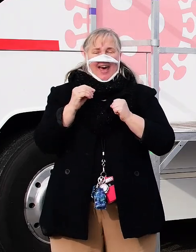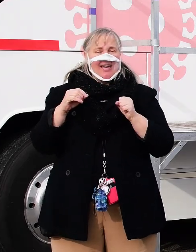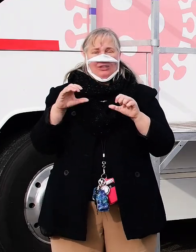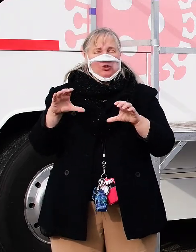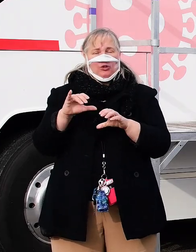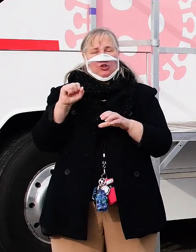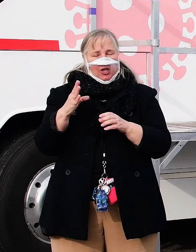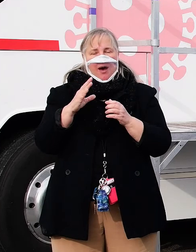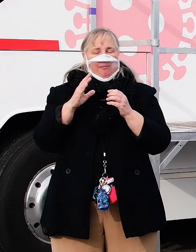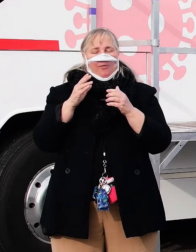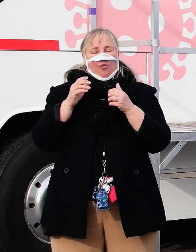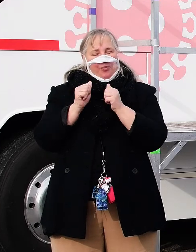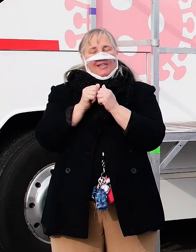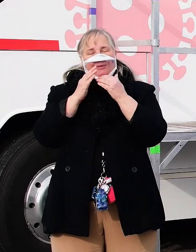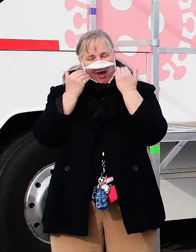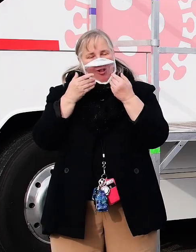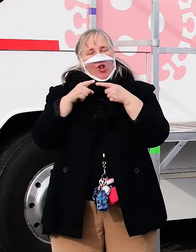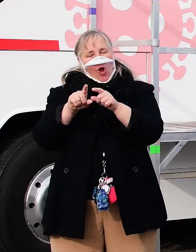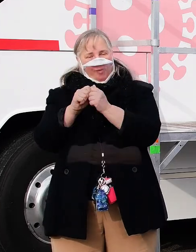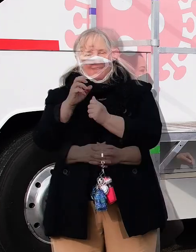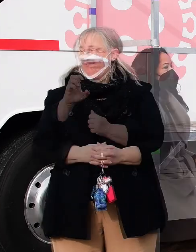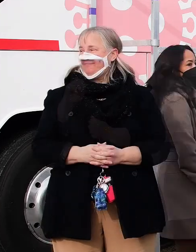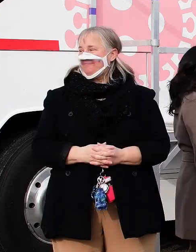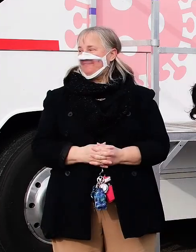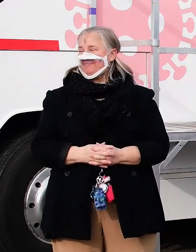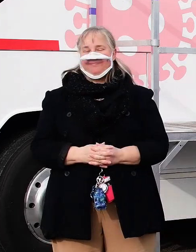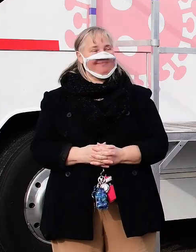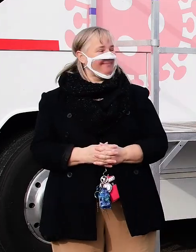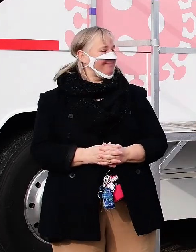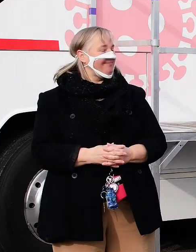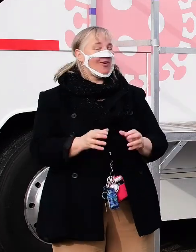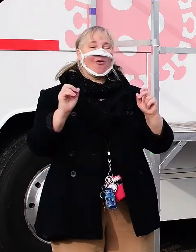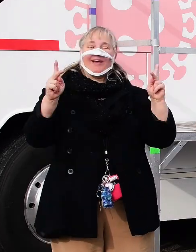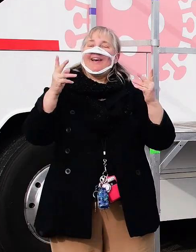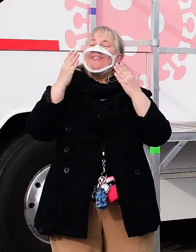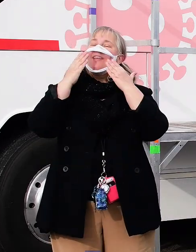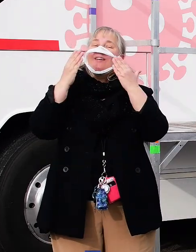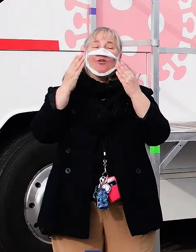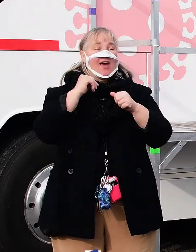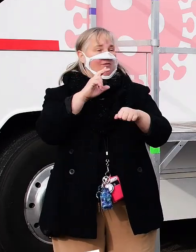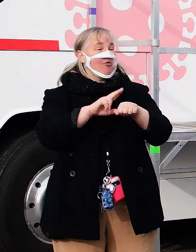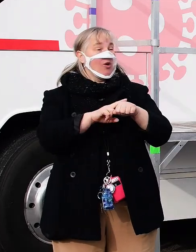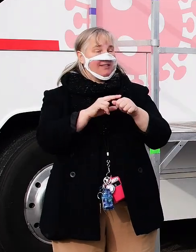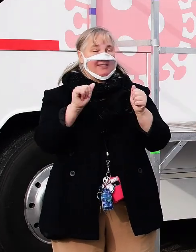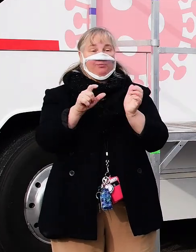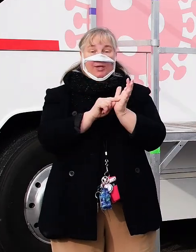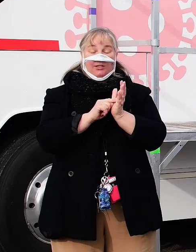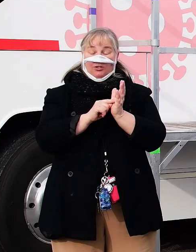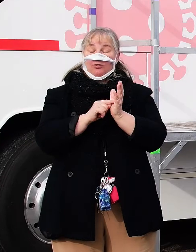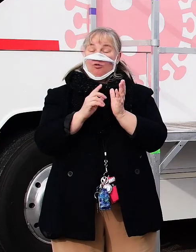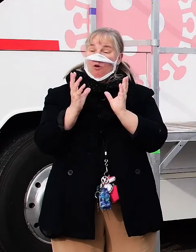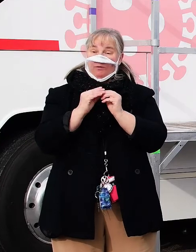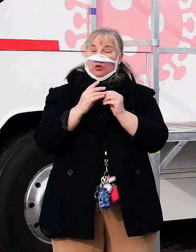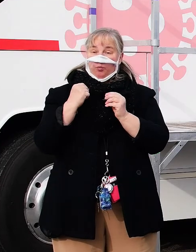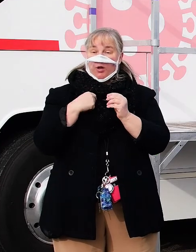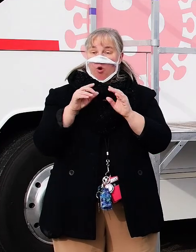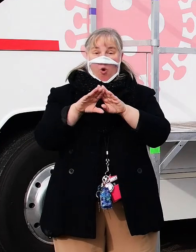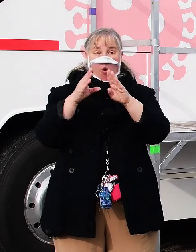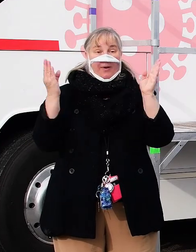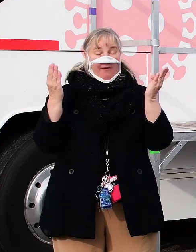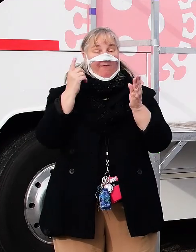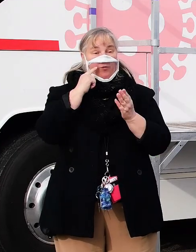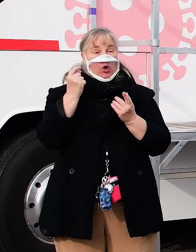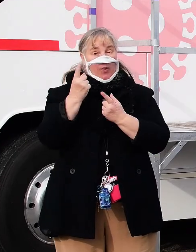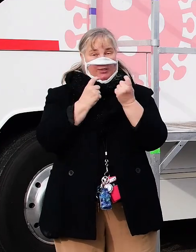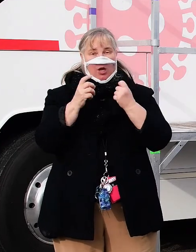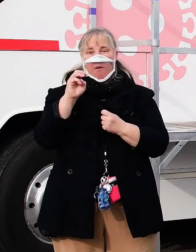with EMS. Thank you, everybody. Okay, thank you. Of course, at this press conference, we're here to take questions. Mark Miller